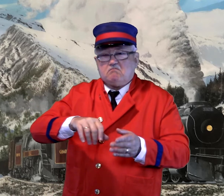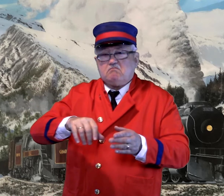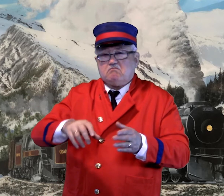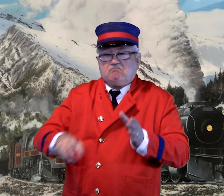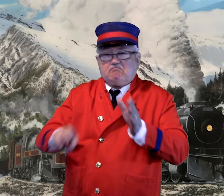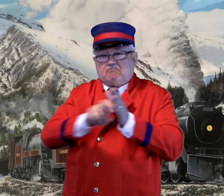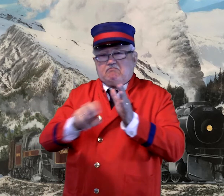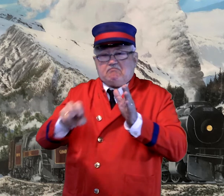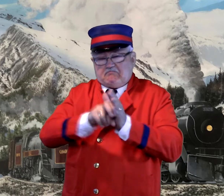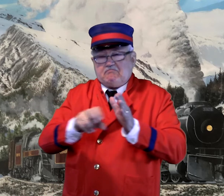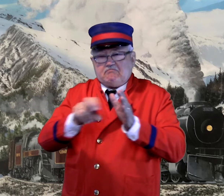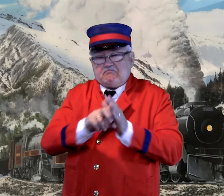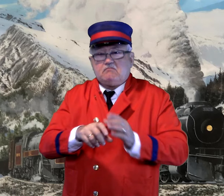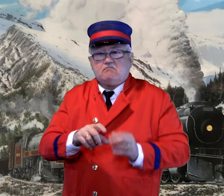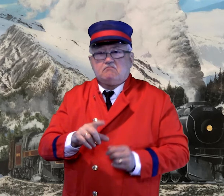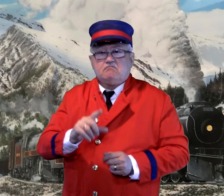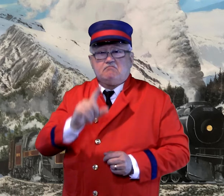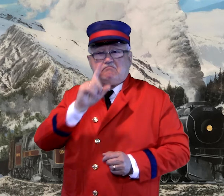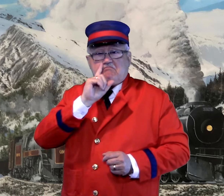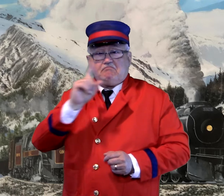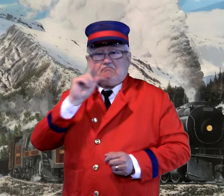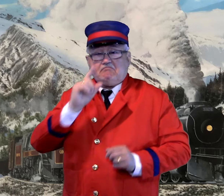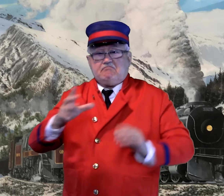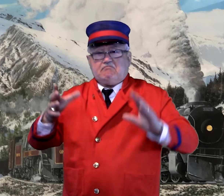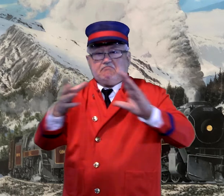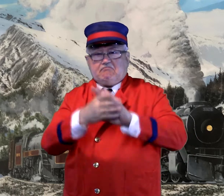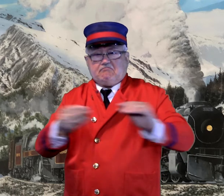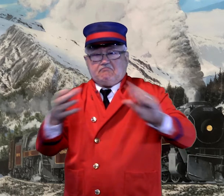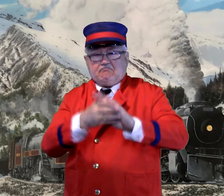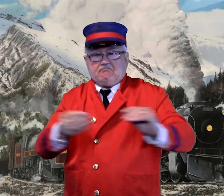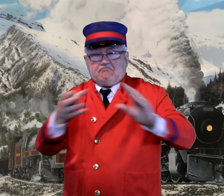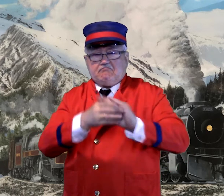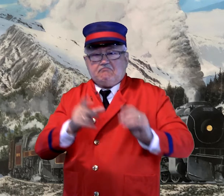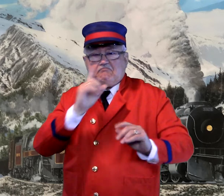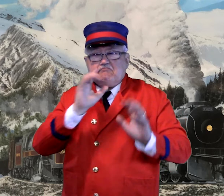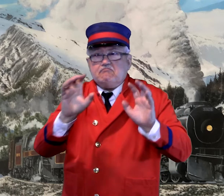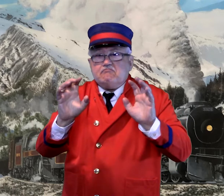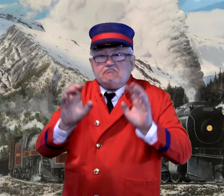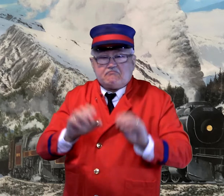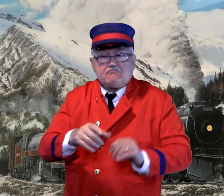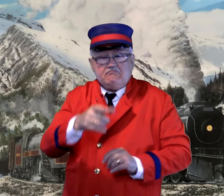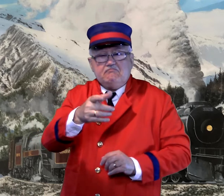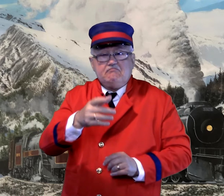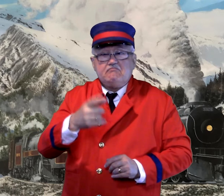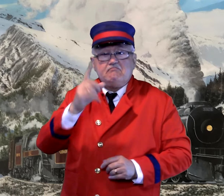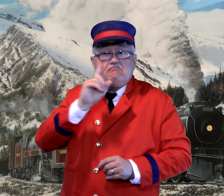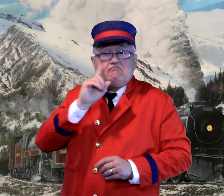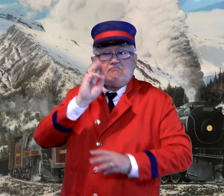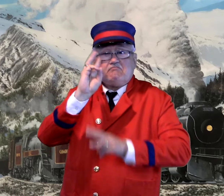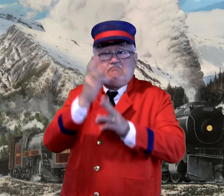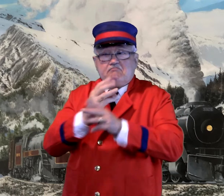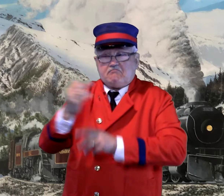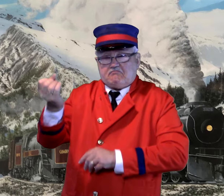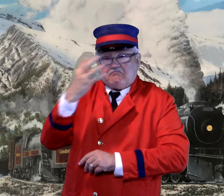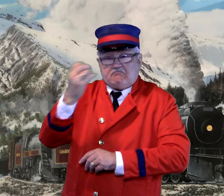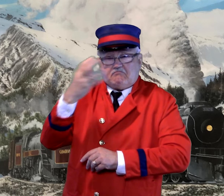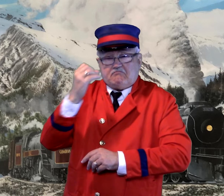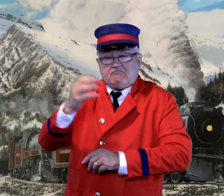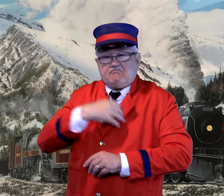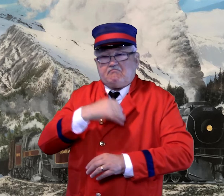to Montreal and to the Mackay Institution and tell those deaf students everything they had learned. They would say